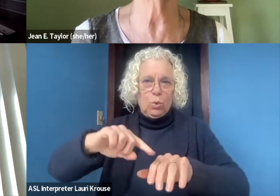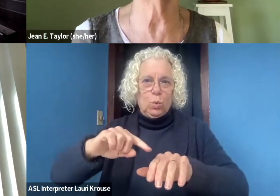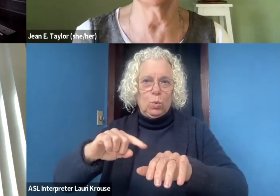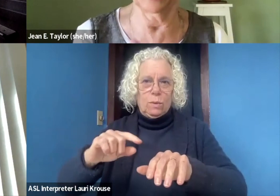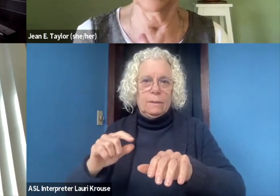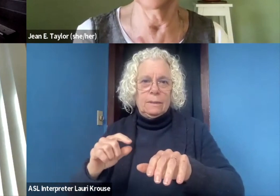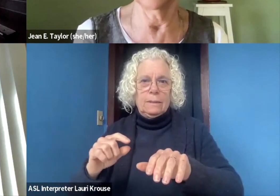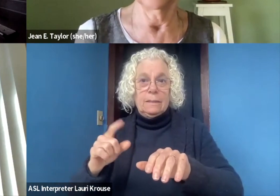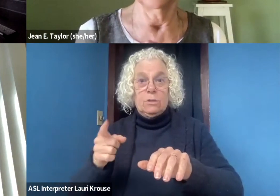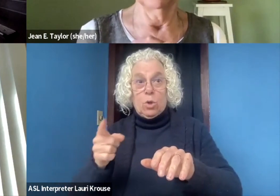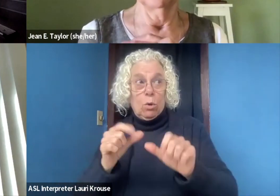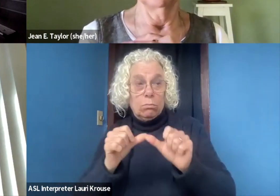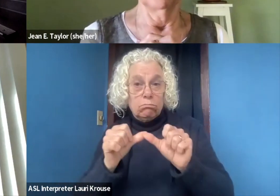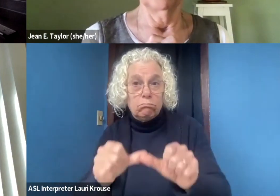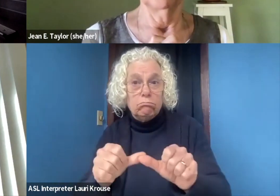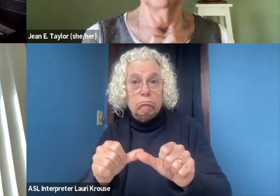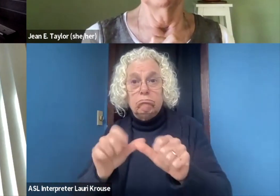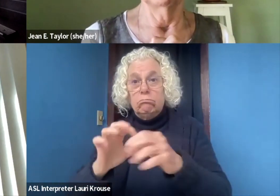the collaboration.